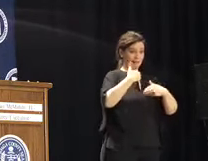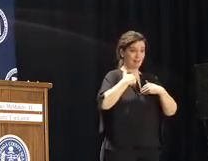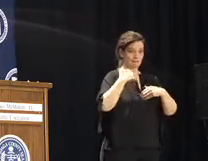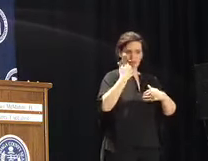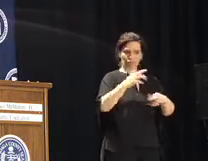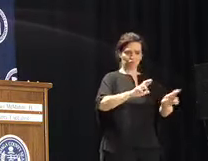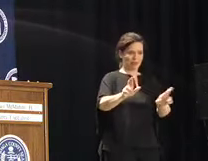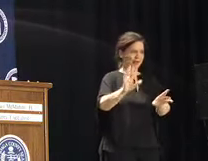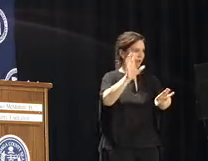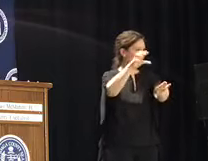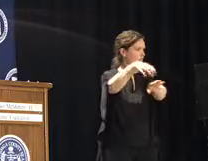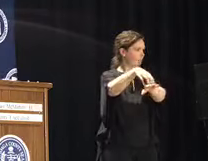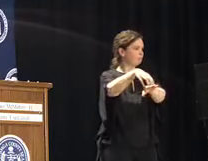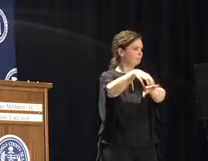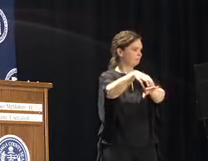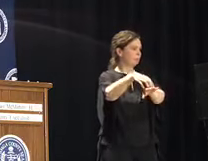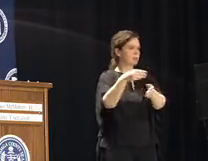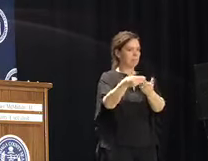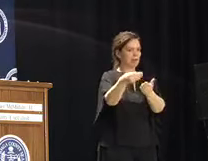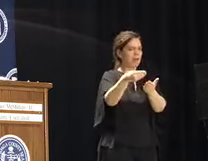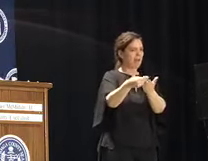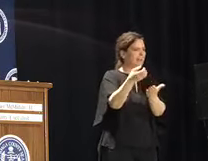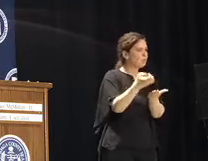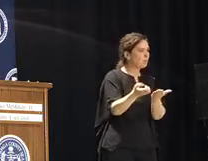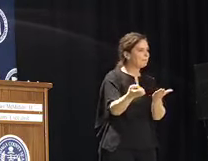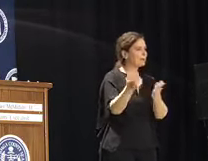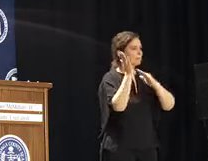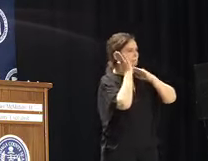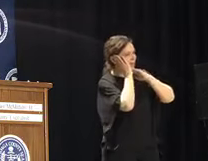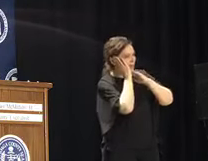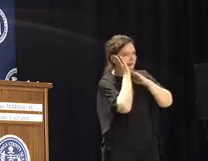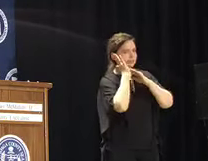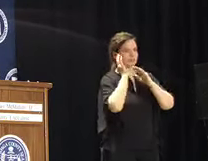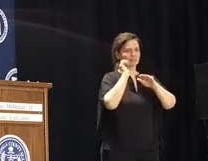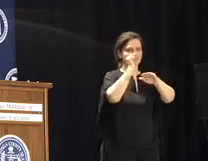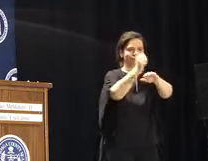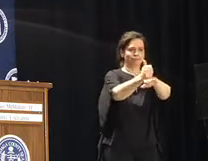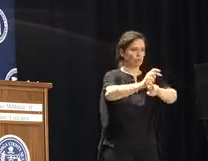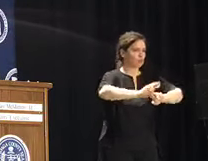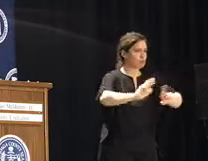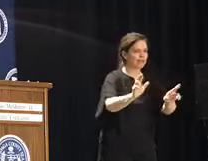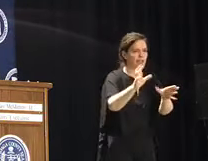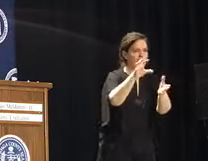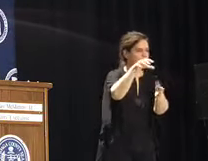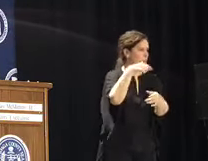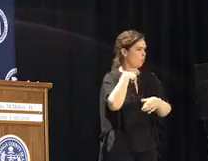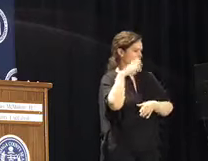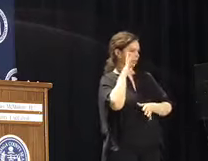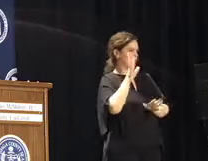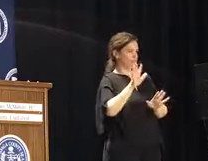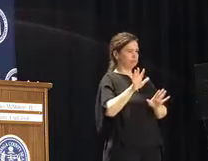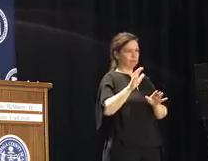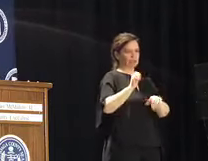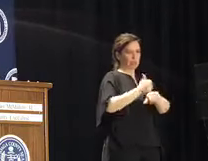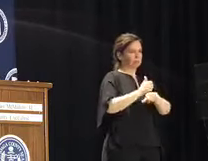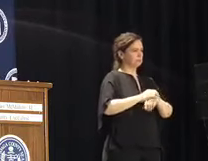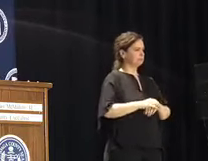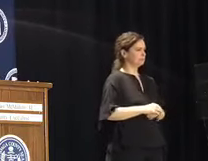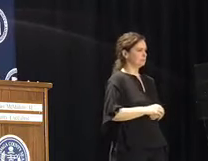items that will go into the site to build out the site. Certainly, Manley Fieldhouse gives us a lot of flexibility